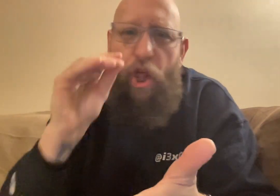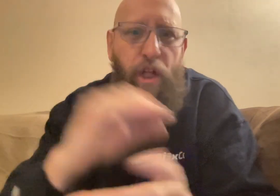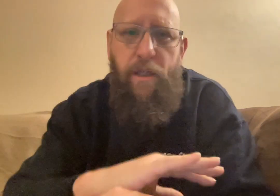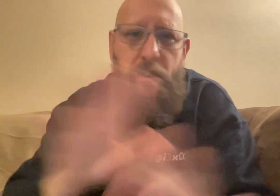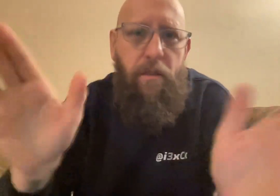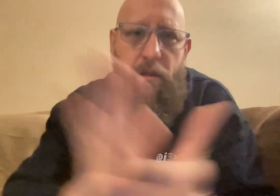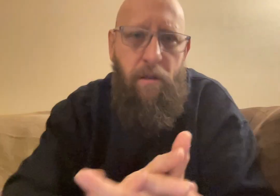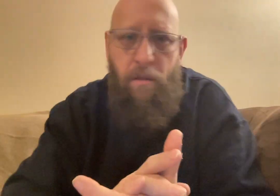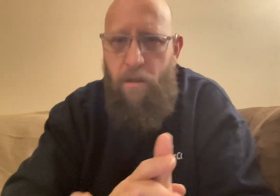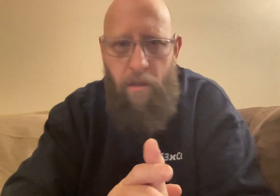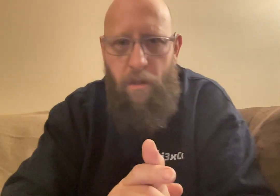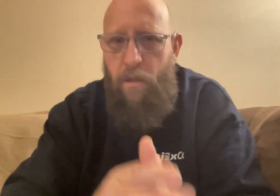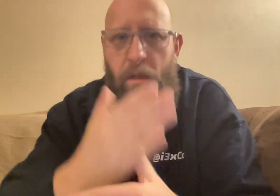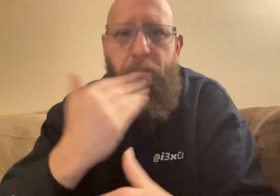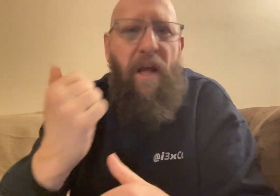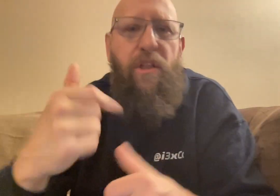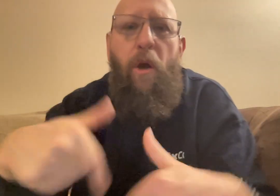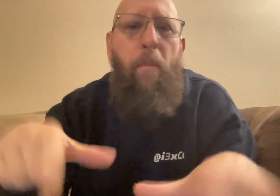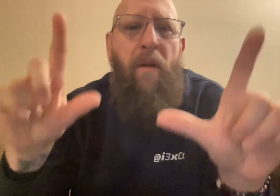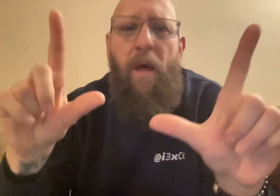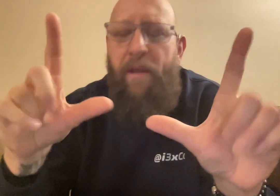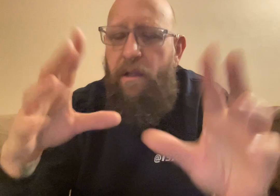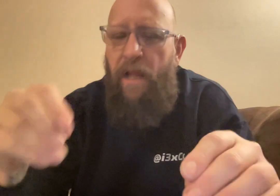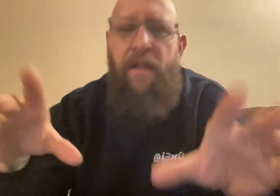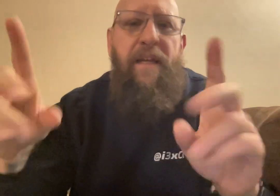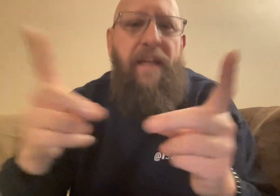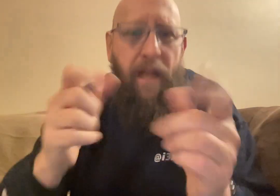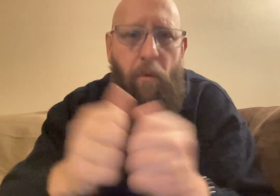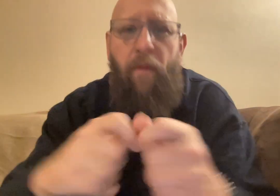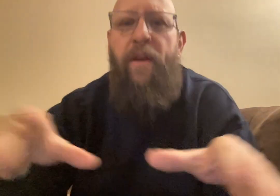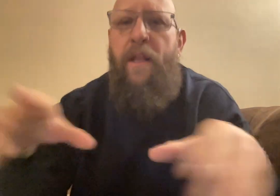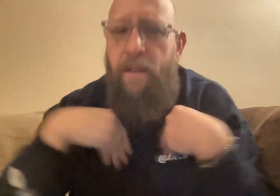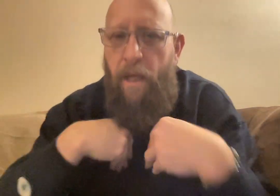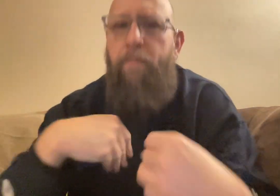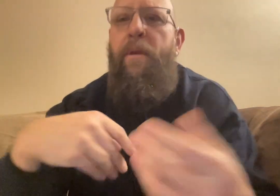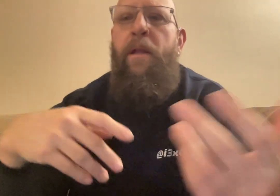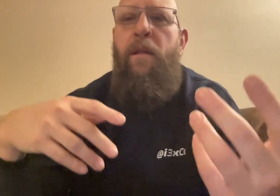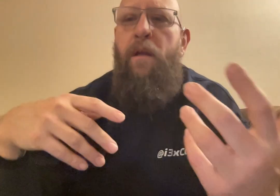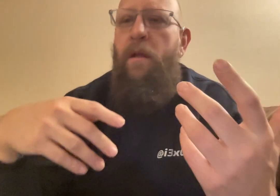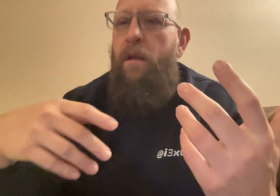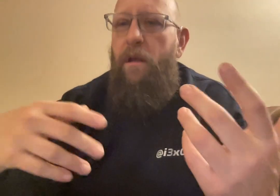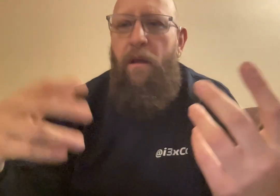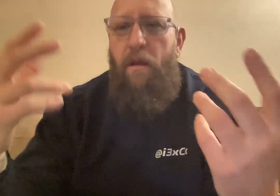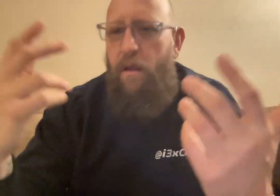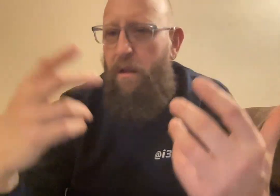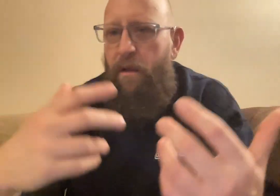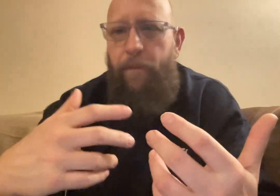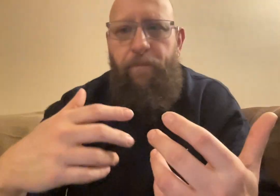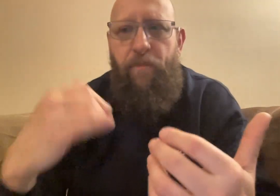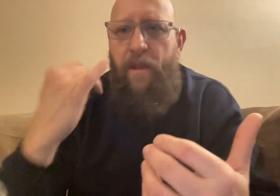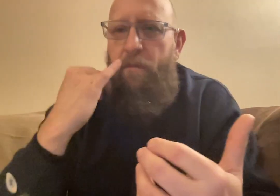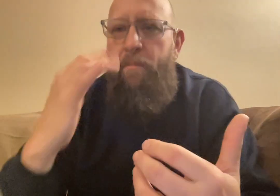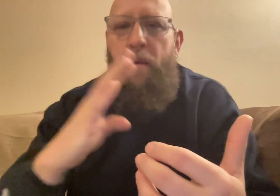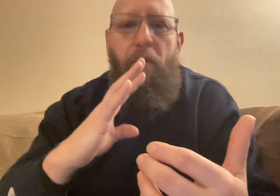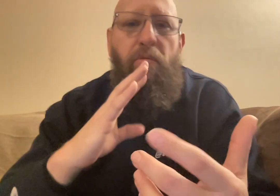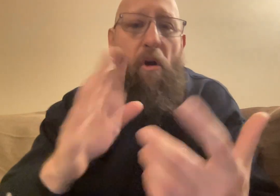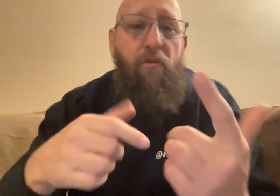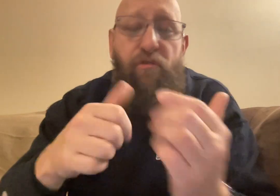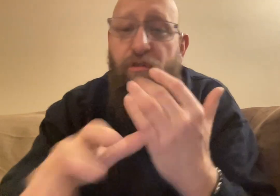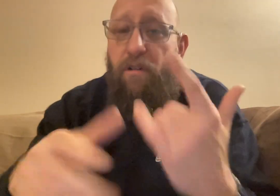learn. It's bad to go private and deal with it and stop it. And people talk shit